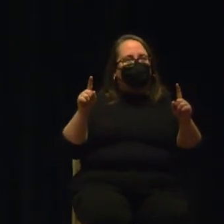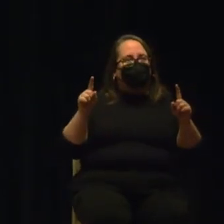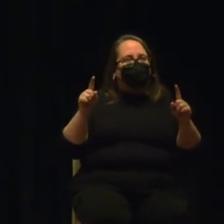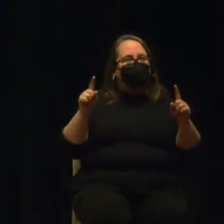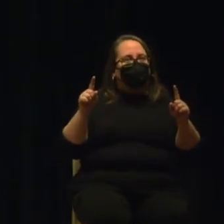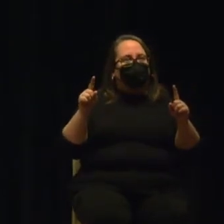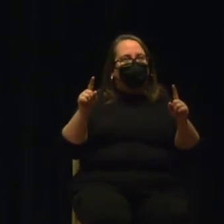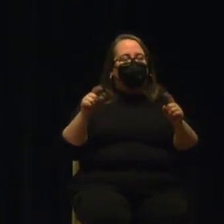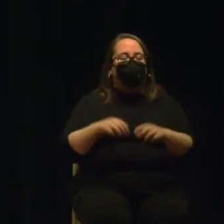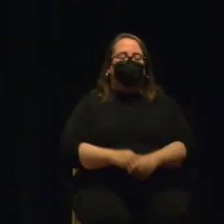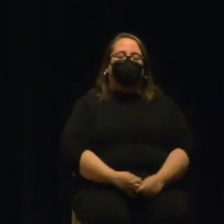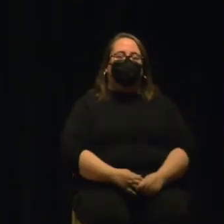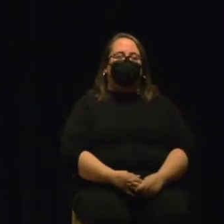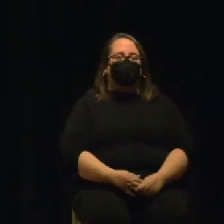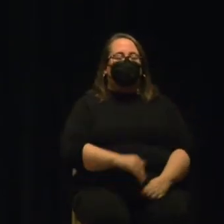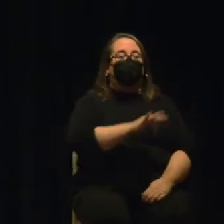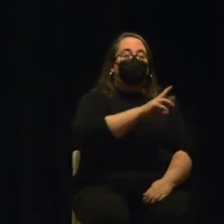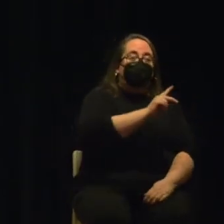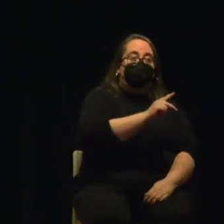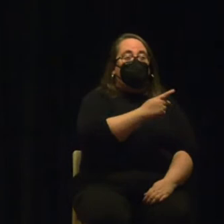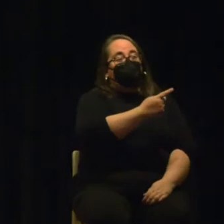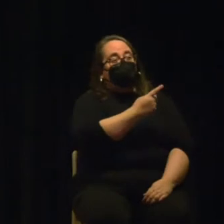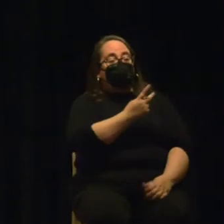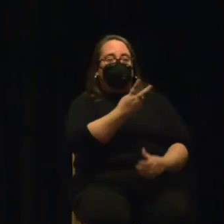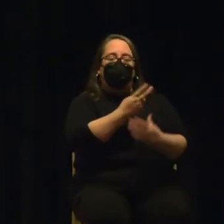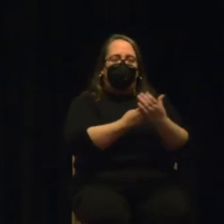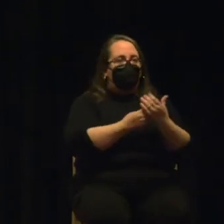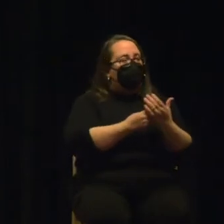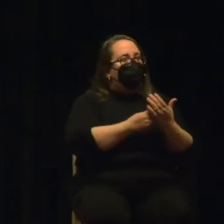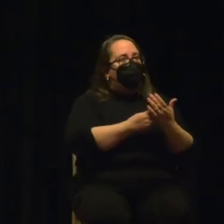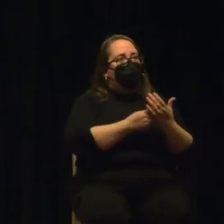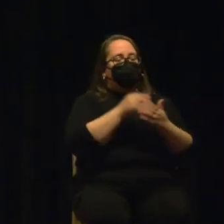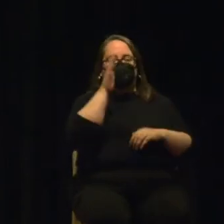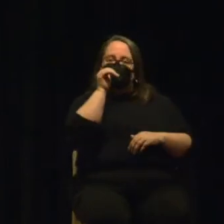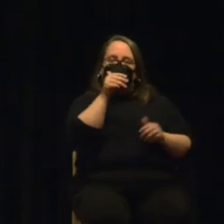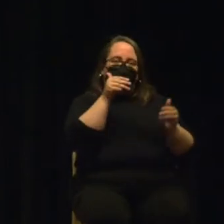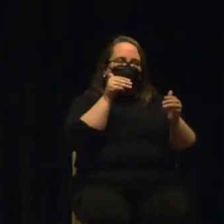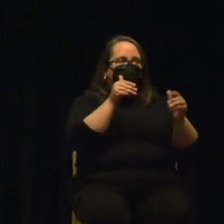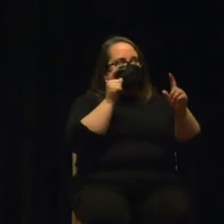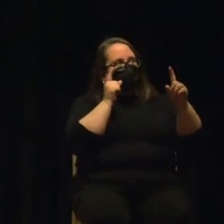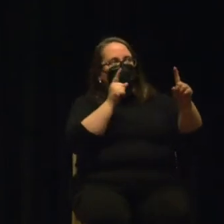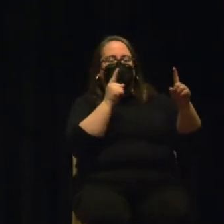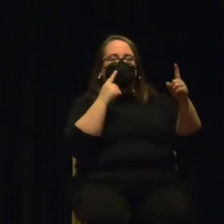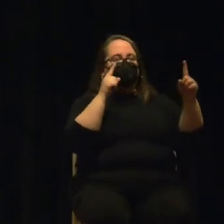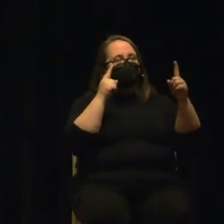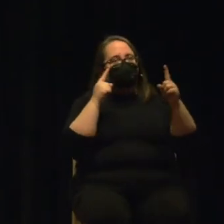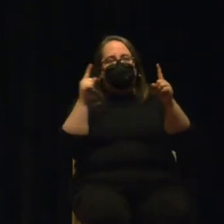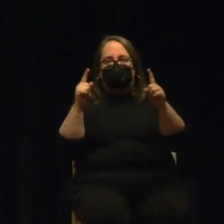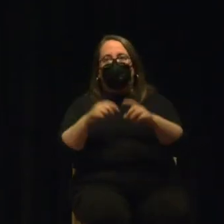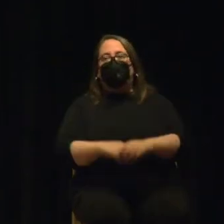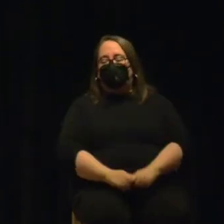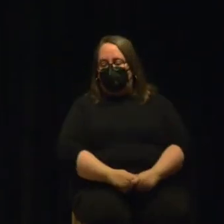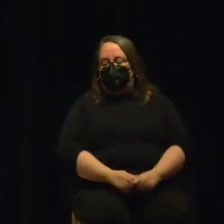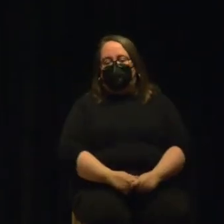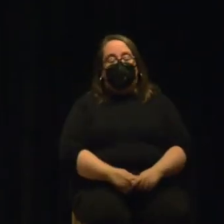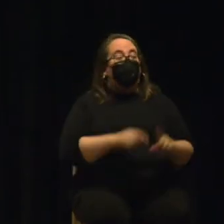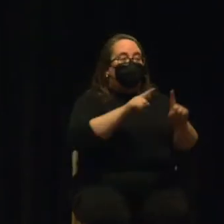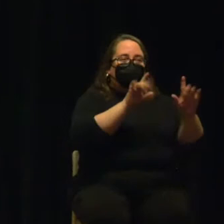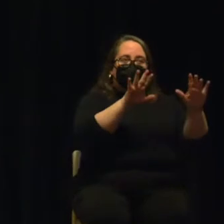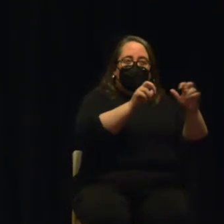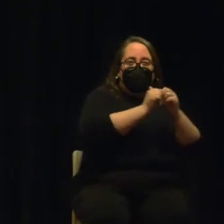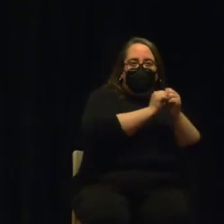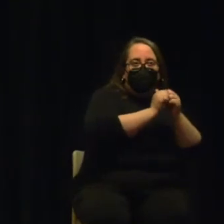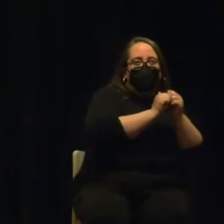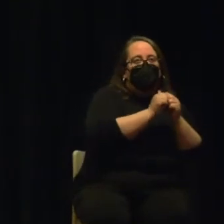something, one of the few things that Jack Johnson and I share, right? Because a lot of the other stuff, I mean, he's a great athlete,